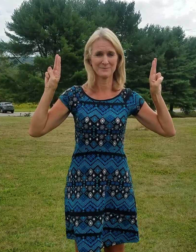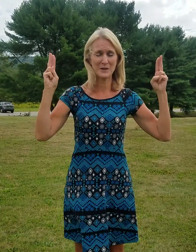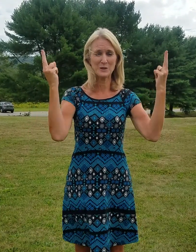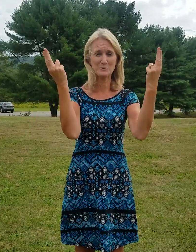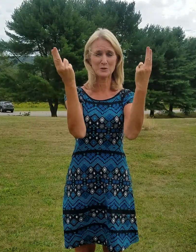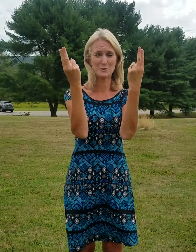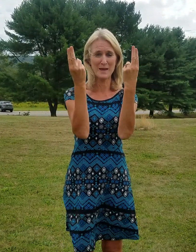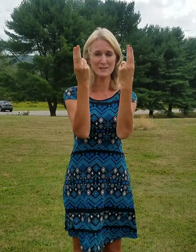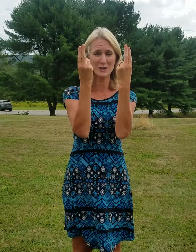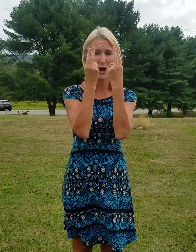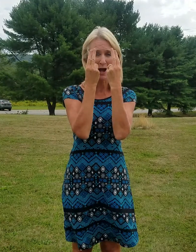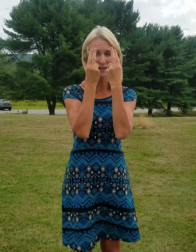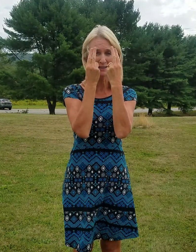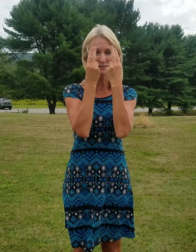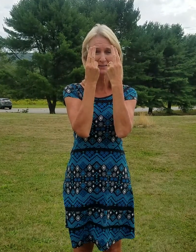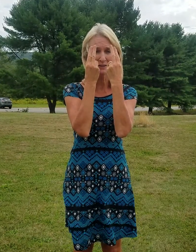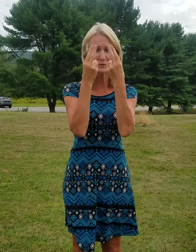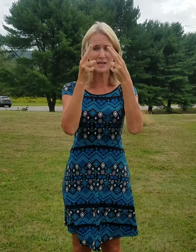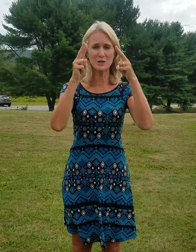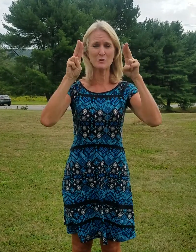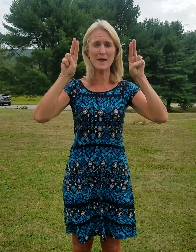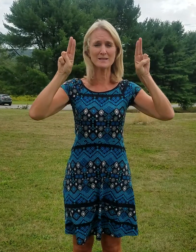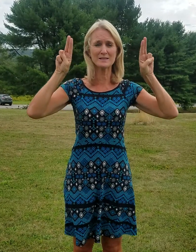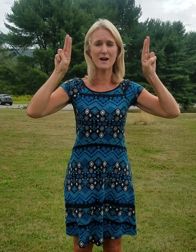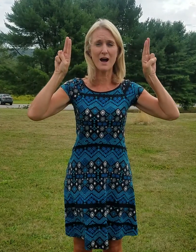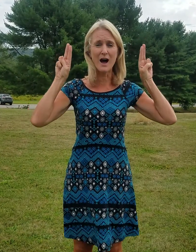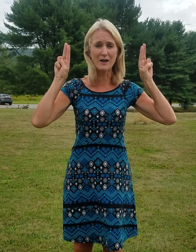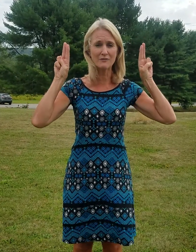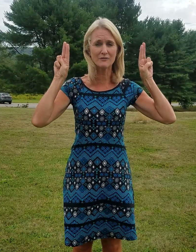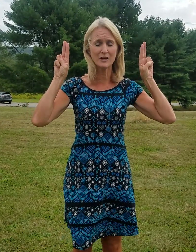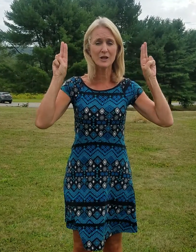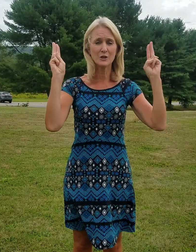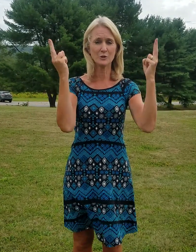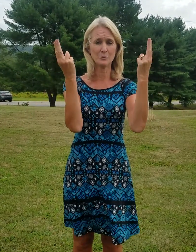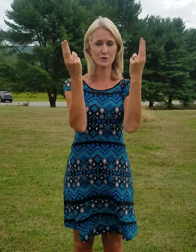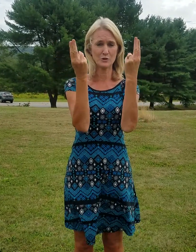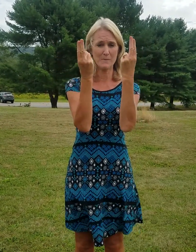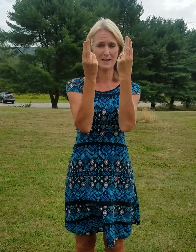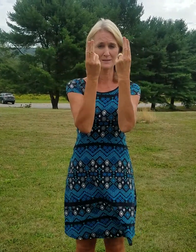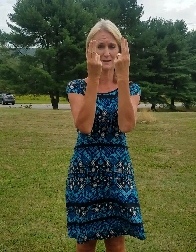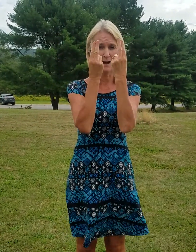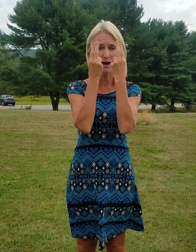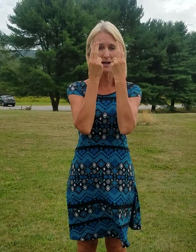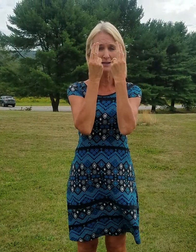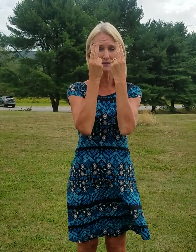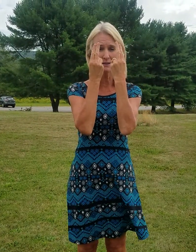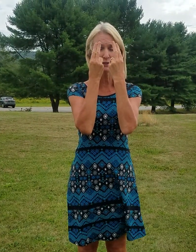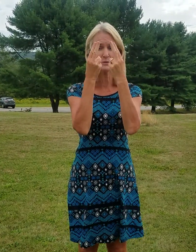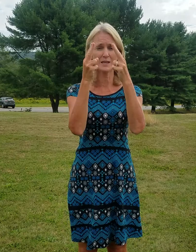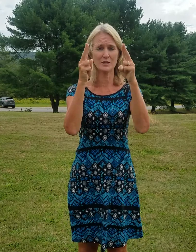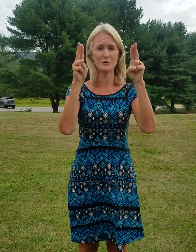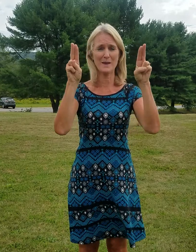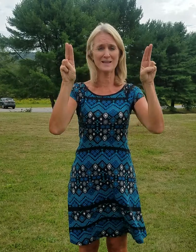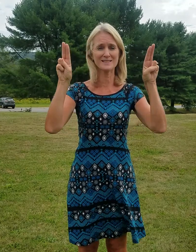You put your mask on, you take your mask off. You put your mask on, you take your mask